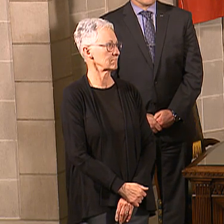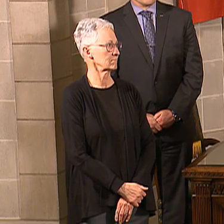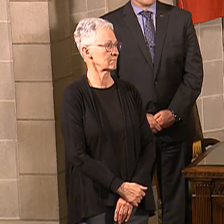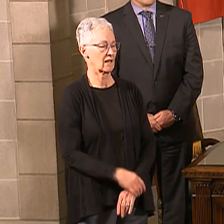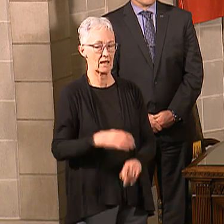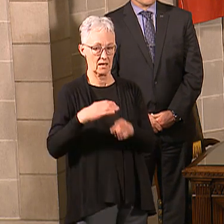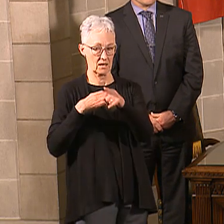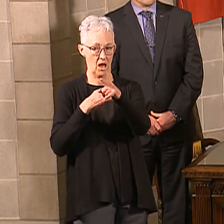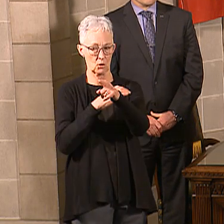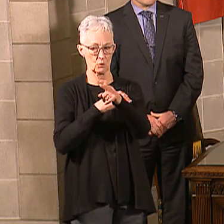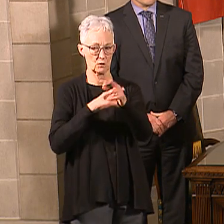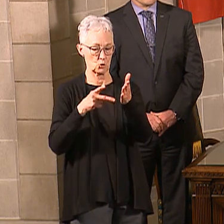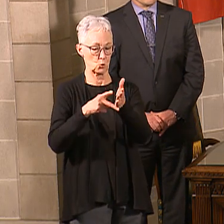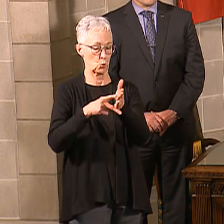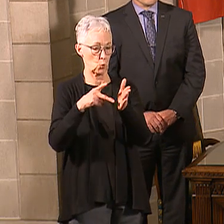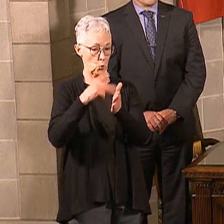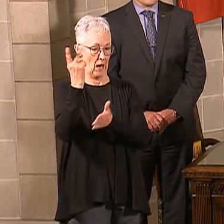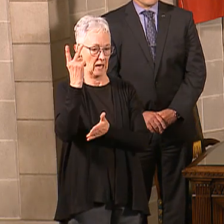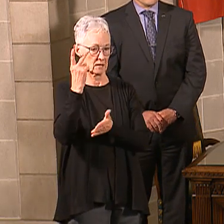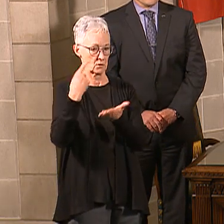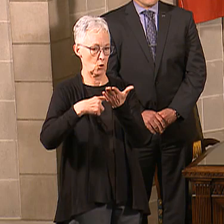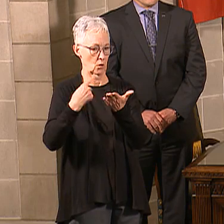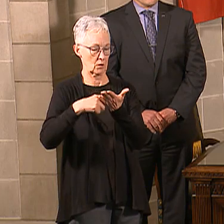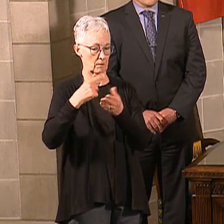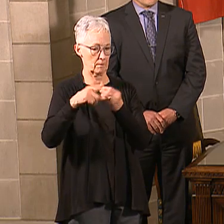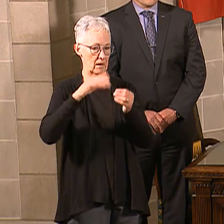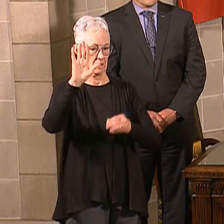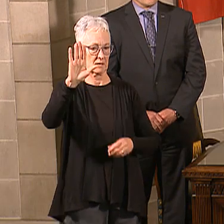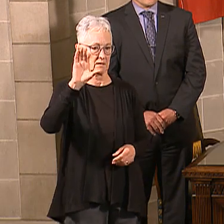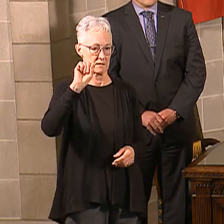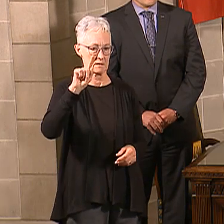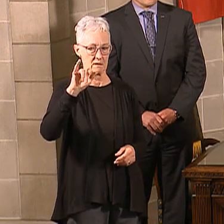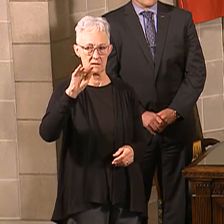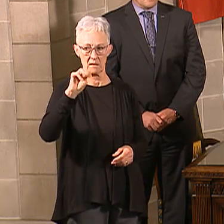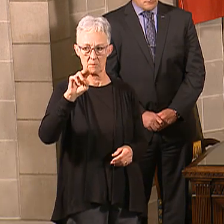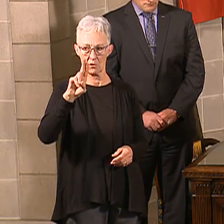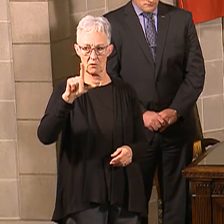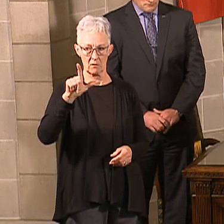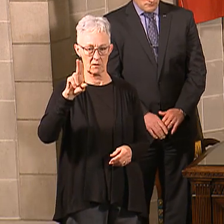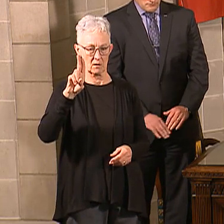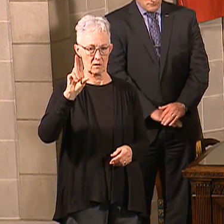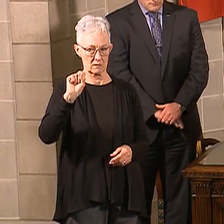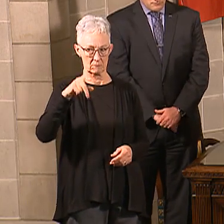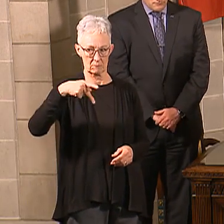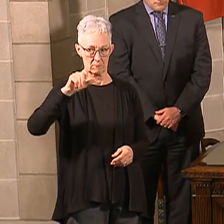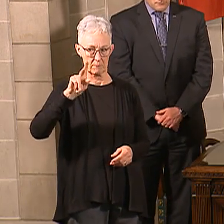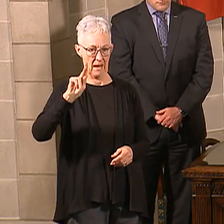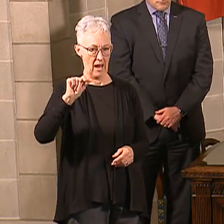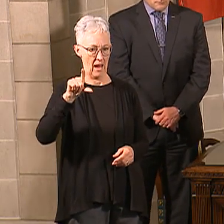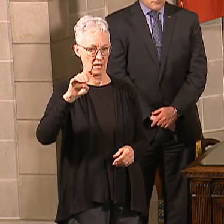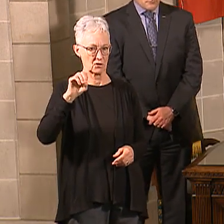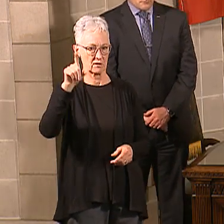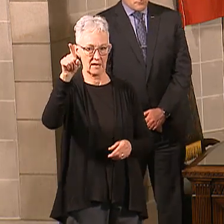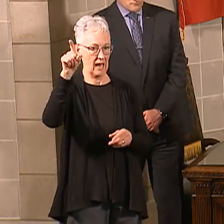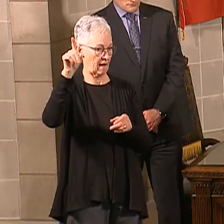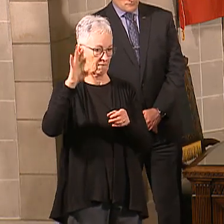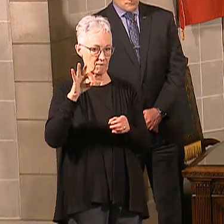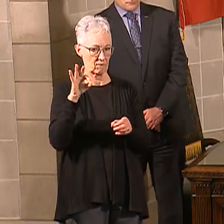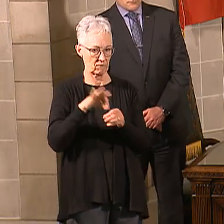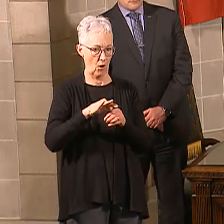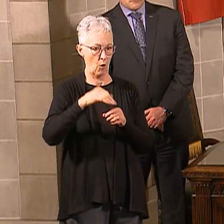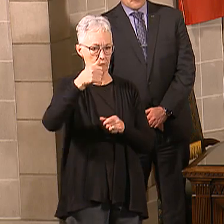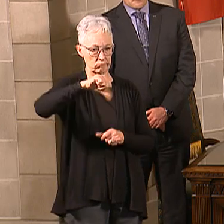Well, certainly, I think the ideas the president's talked about in the federal stimulus package are important. I will tell you that I have not followed it or delved